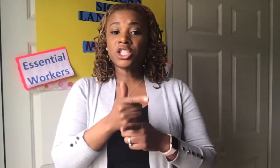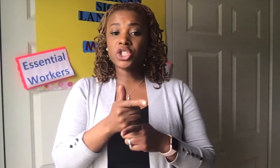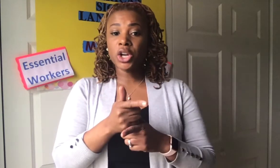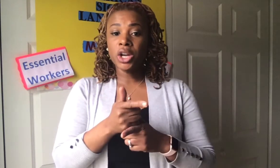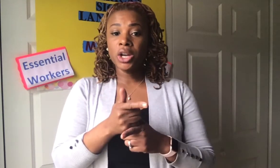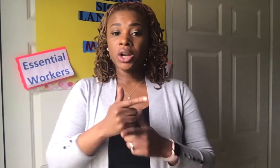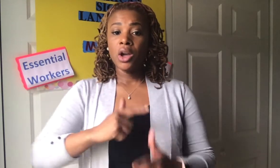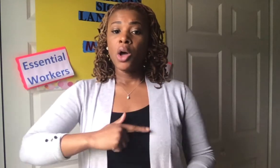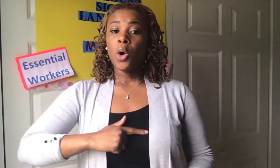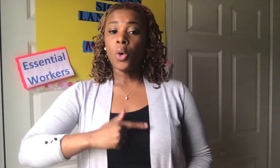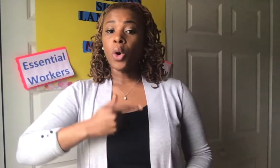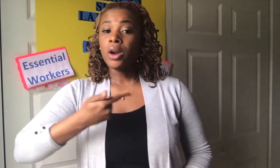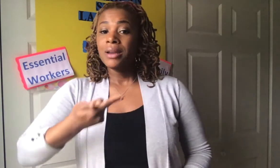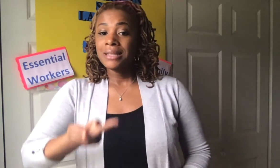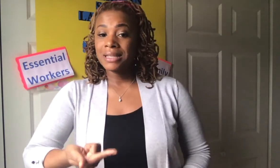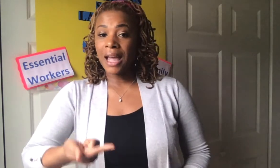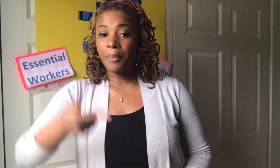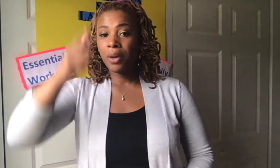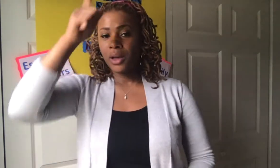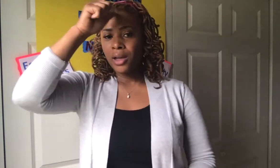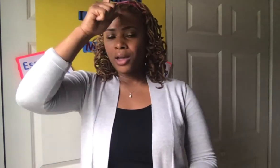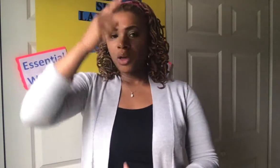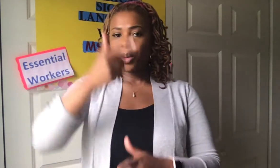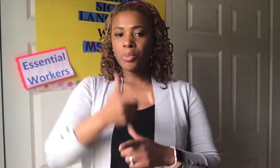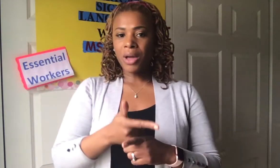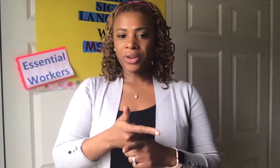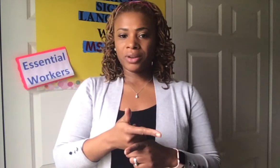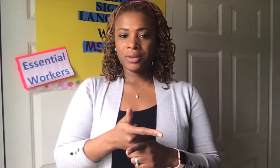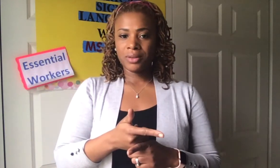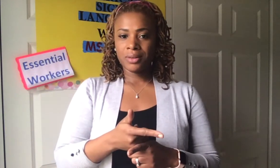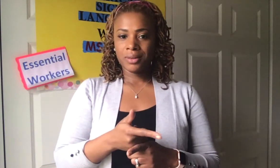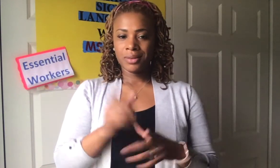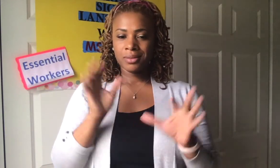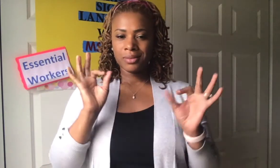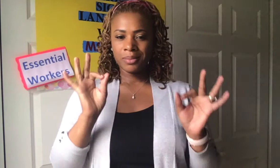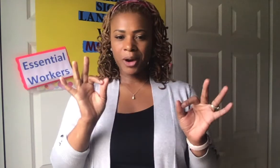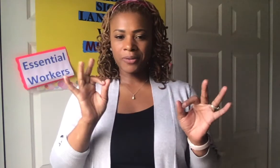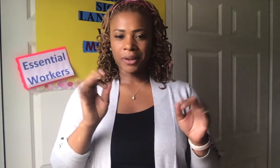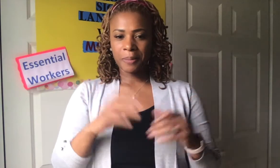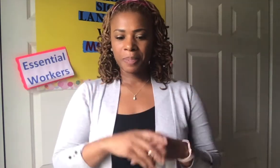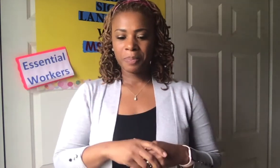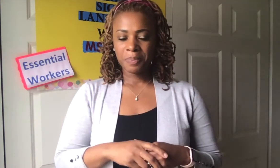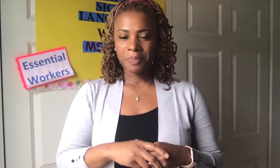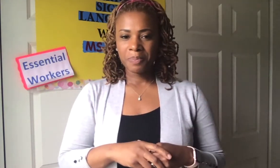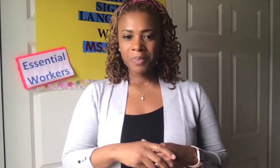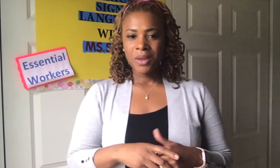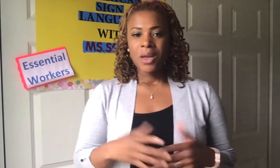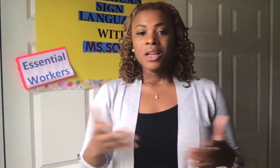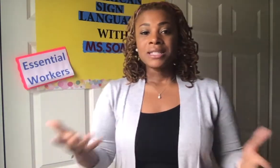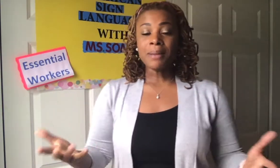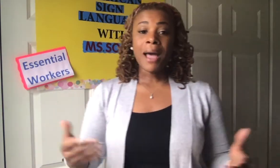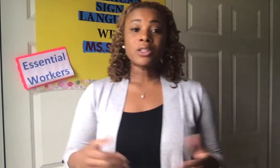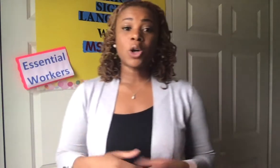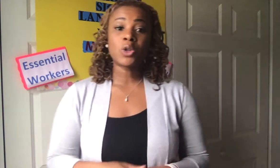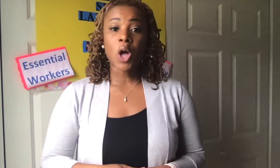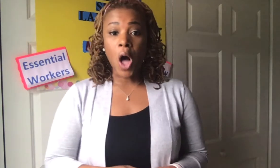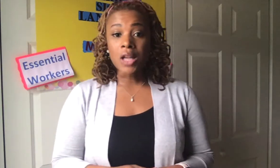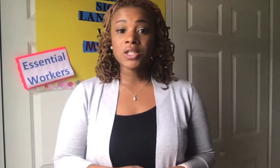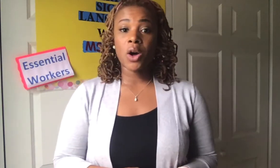sister, or step brother. Perfect. Some households also